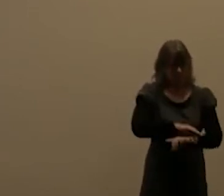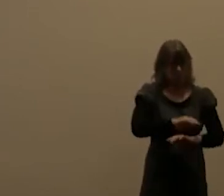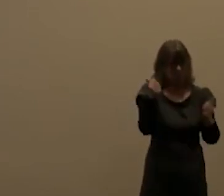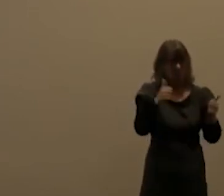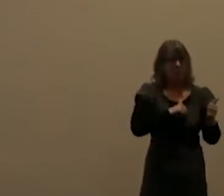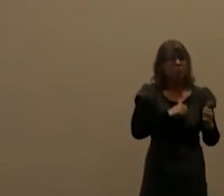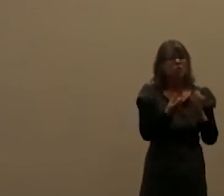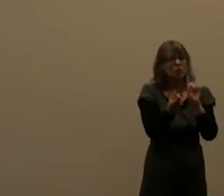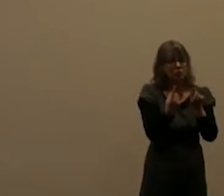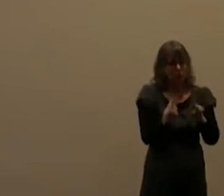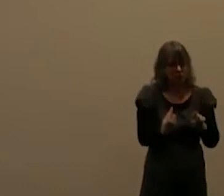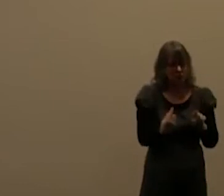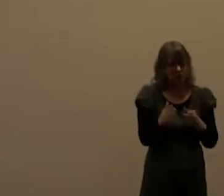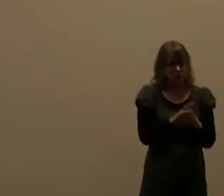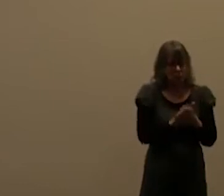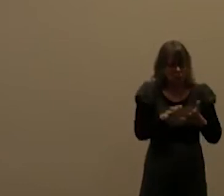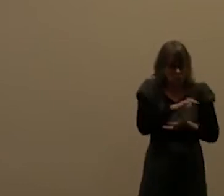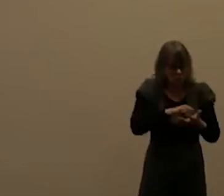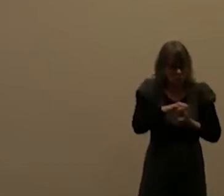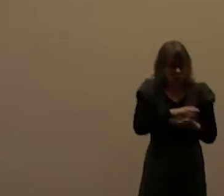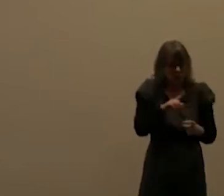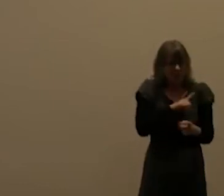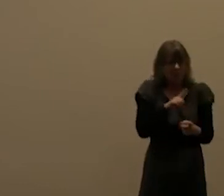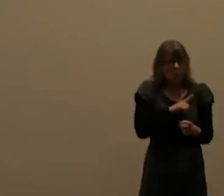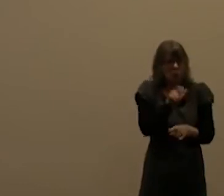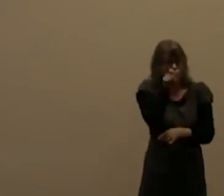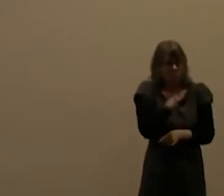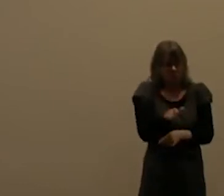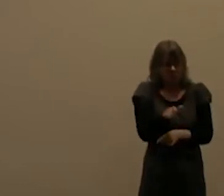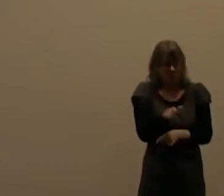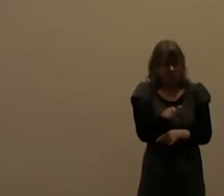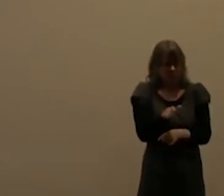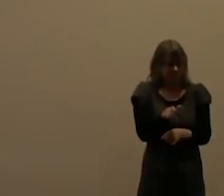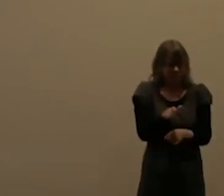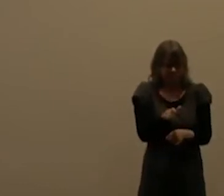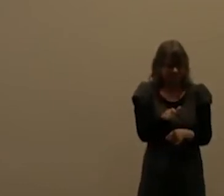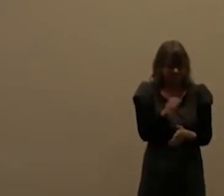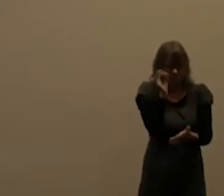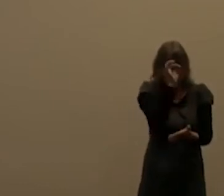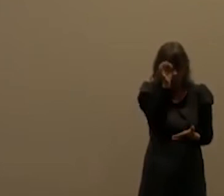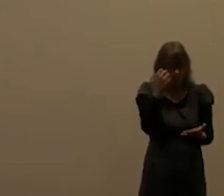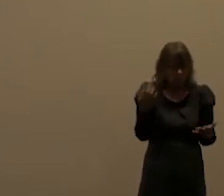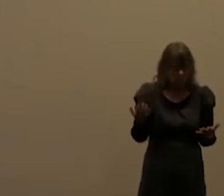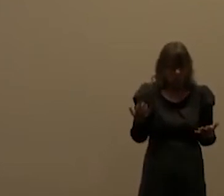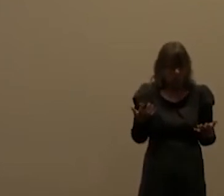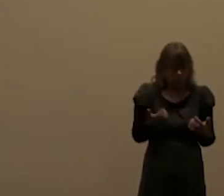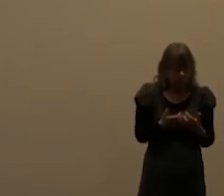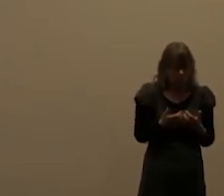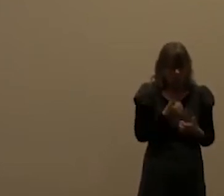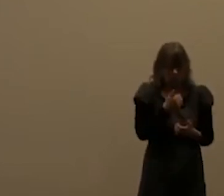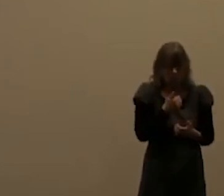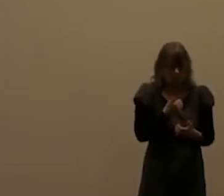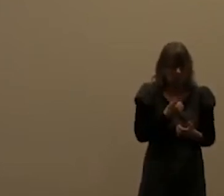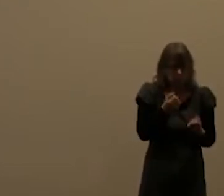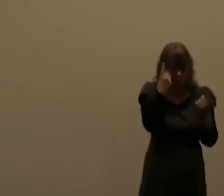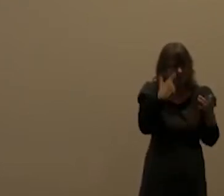they're responsive, but they're also complex for somebody who doesn't know a lot about Power Apps to understand. I think one of the